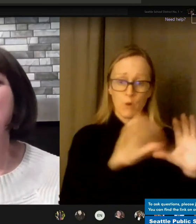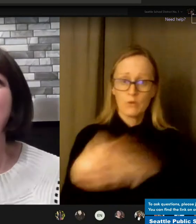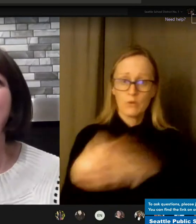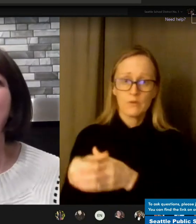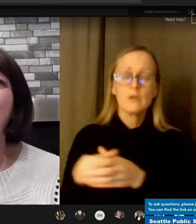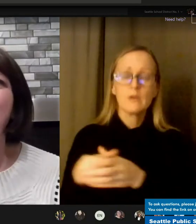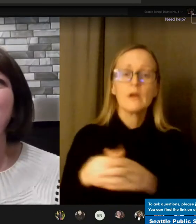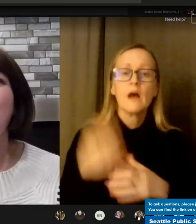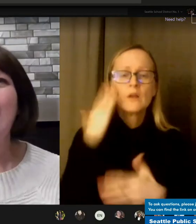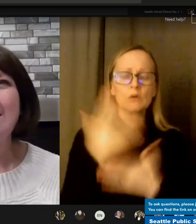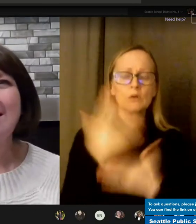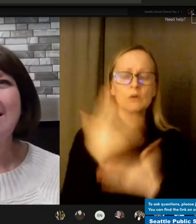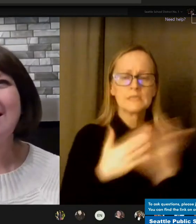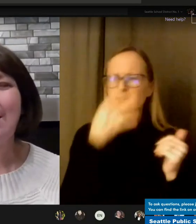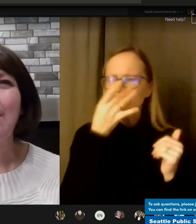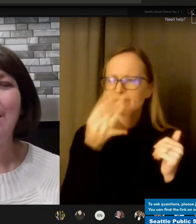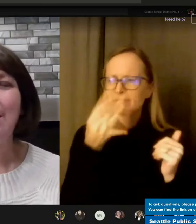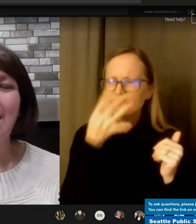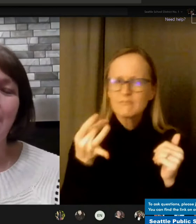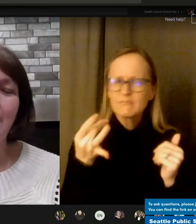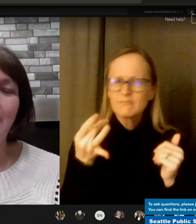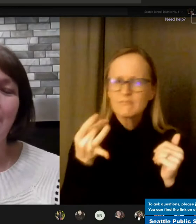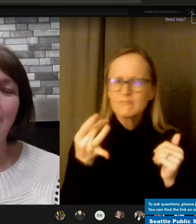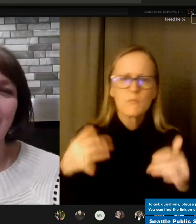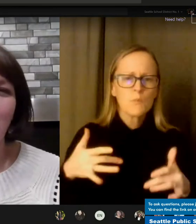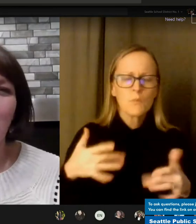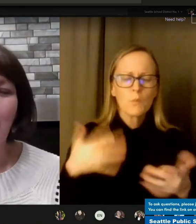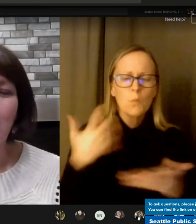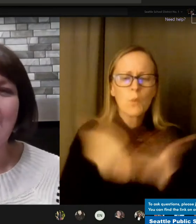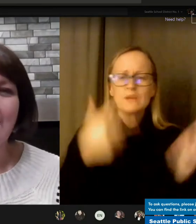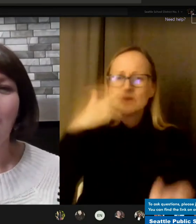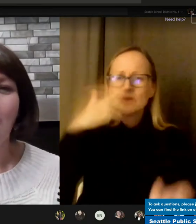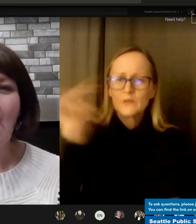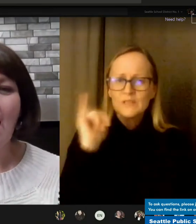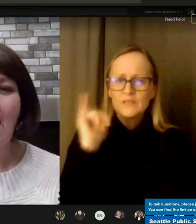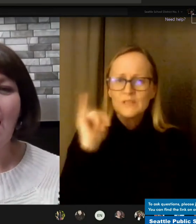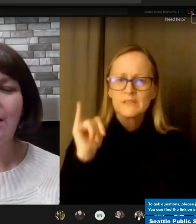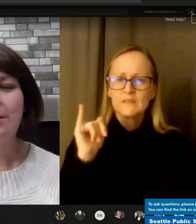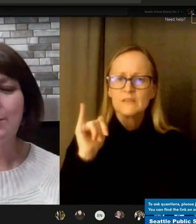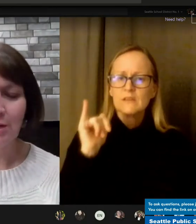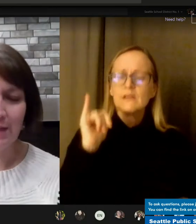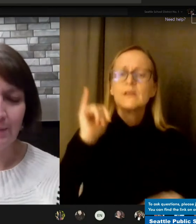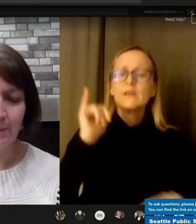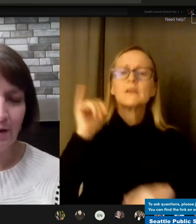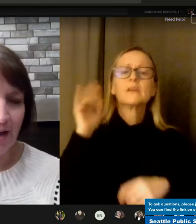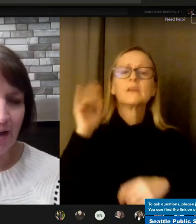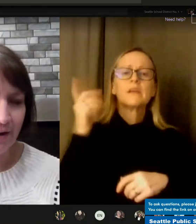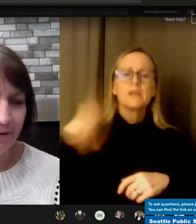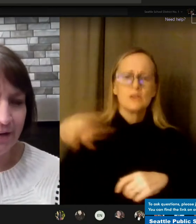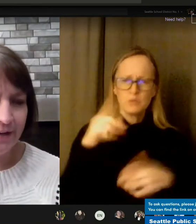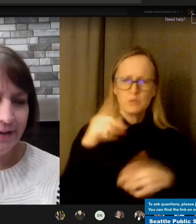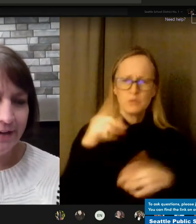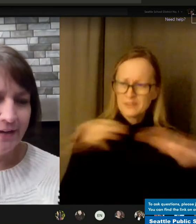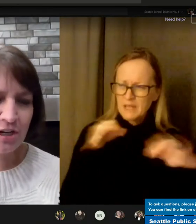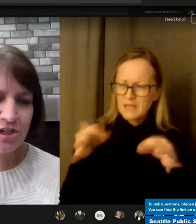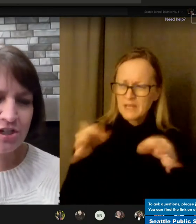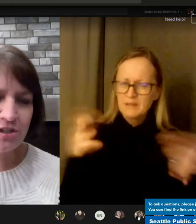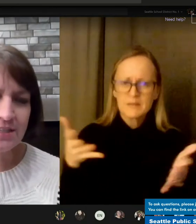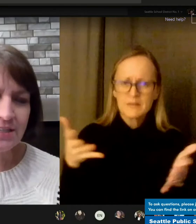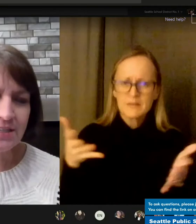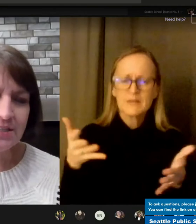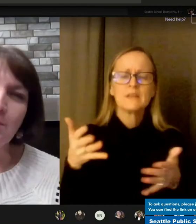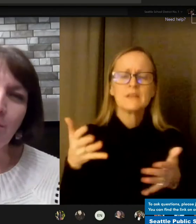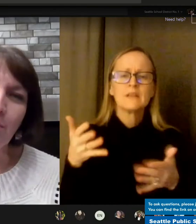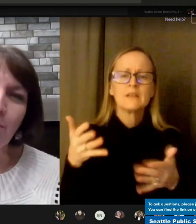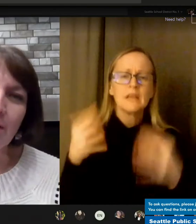in sort of what's the setup look like, particularly in remote settings. So how can you explain a little bit about how instructional assistants